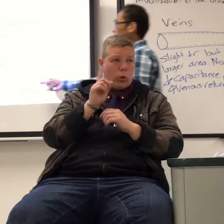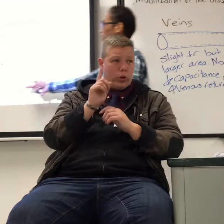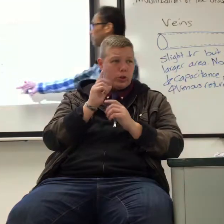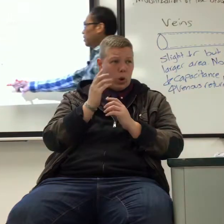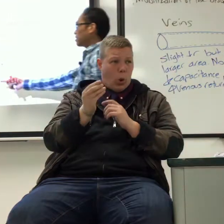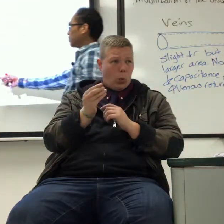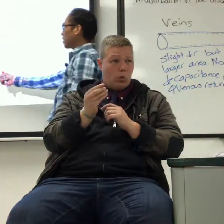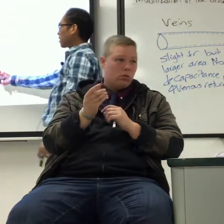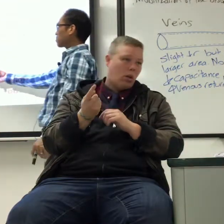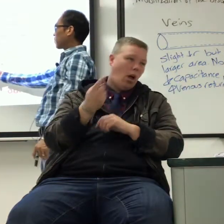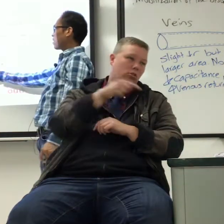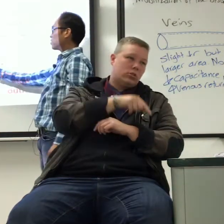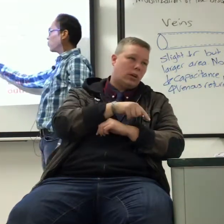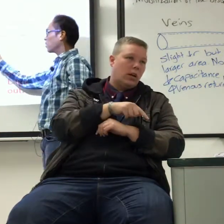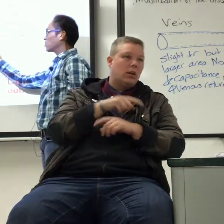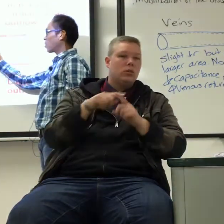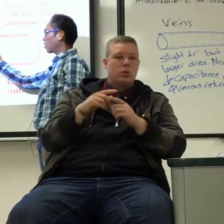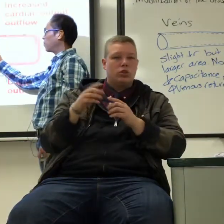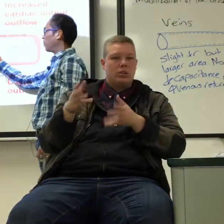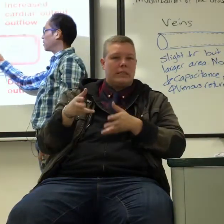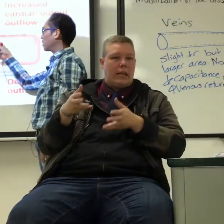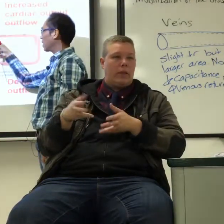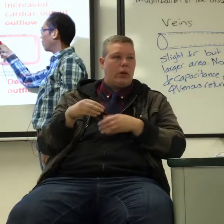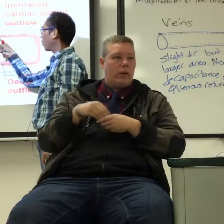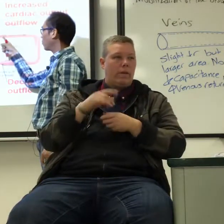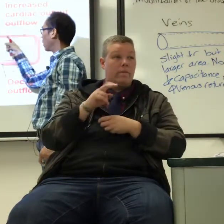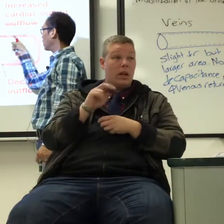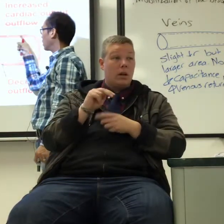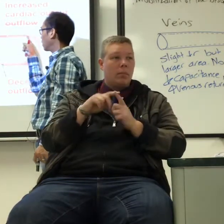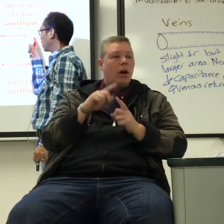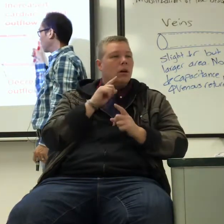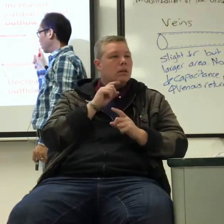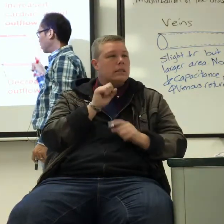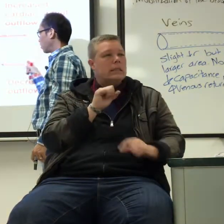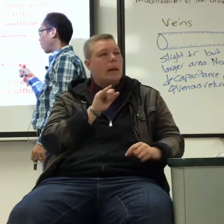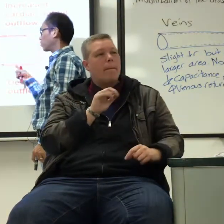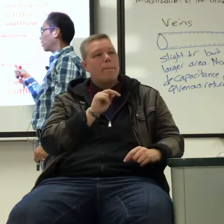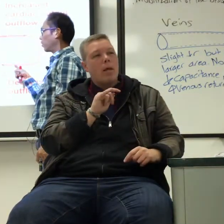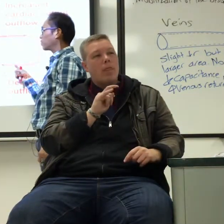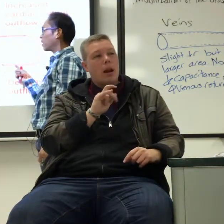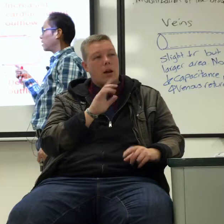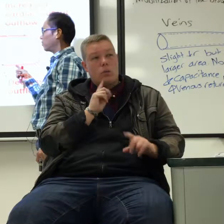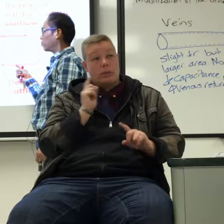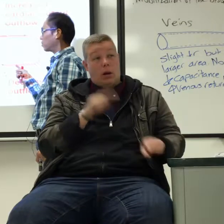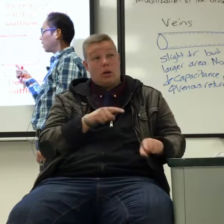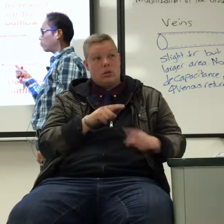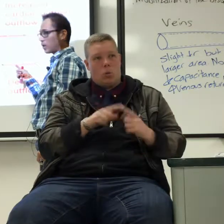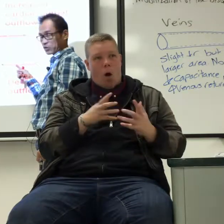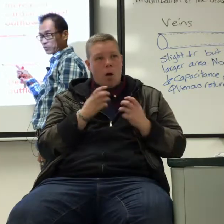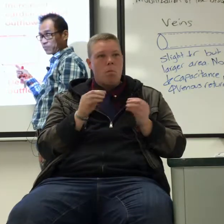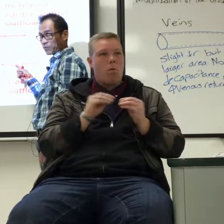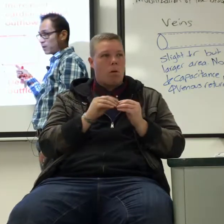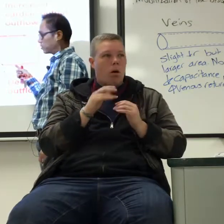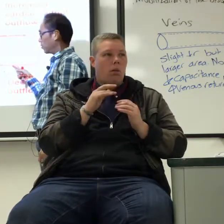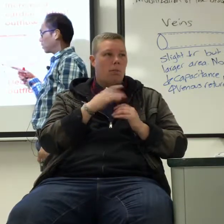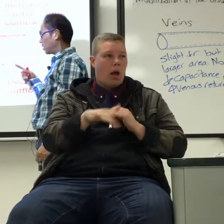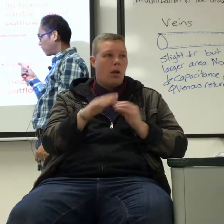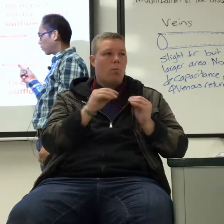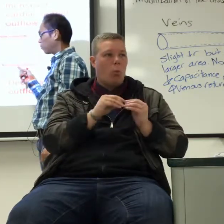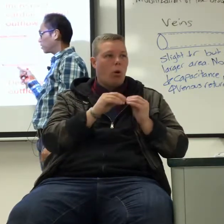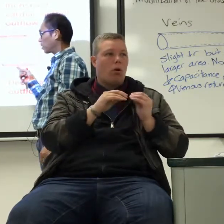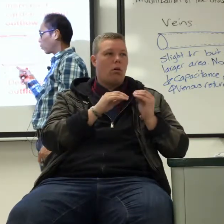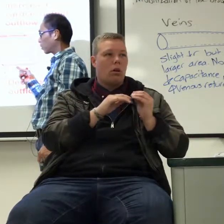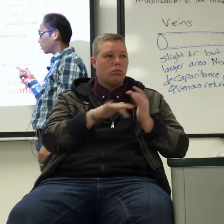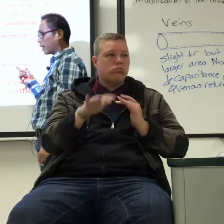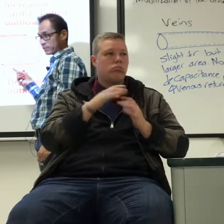veins. In the sympathetic response, you want to get your heart pumping and get more blood to the arterial side to boost the blood pressure so you can